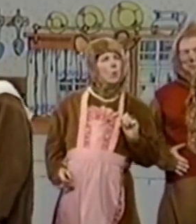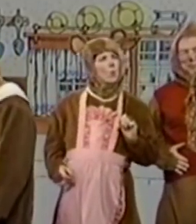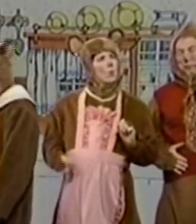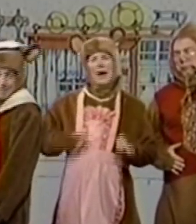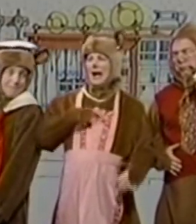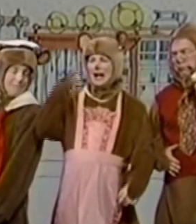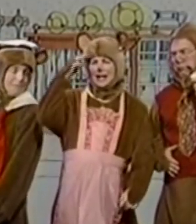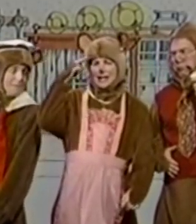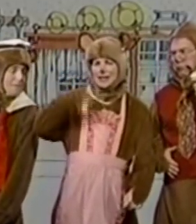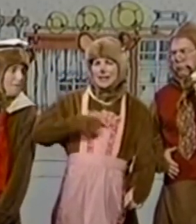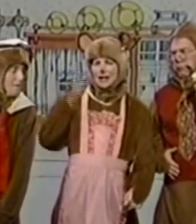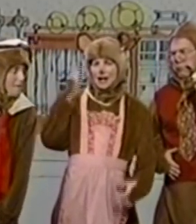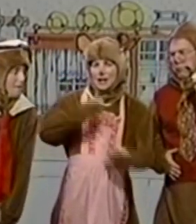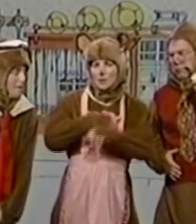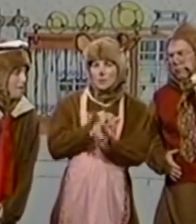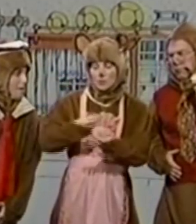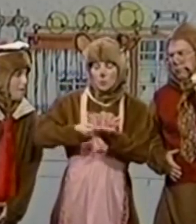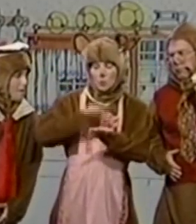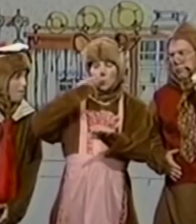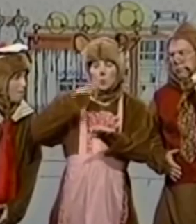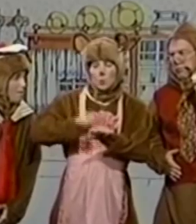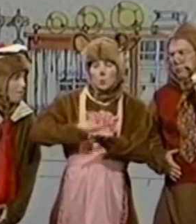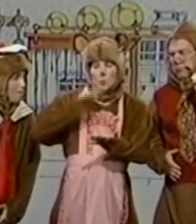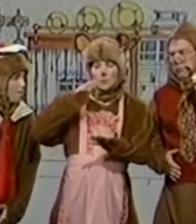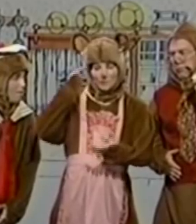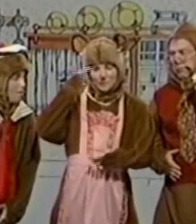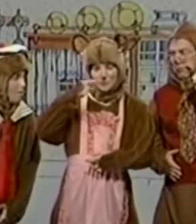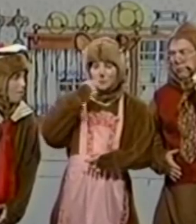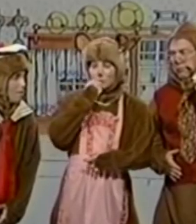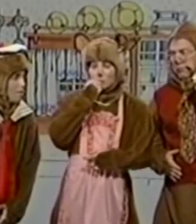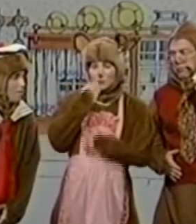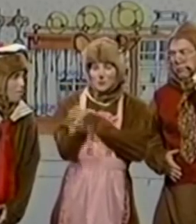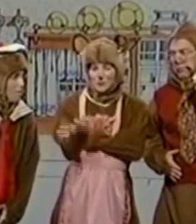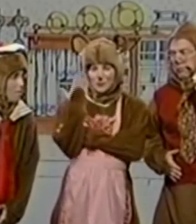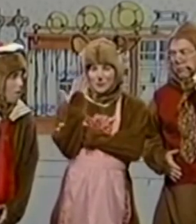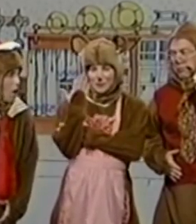Mama bear said, I think I will make porridge for breakfast today.